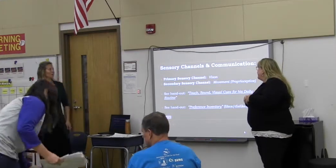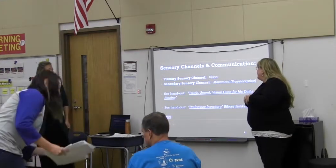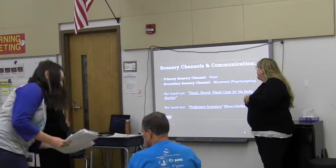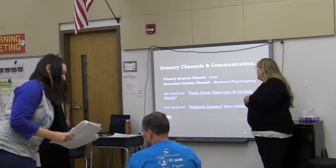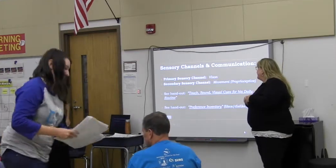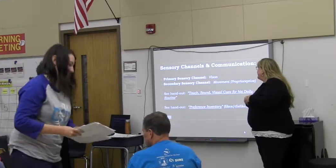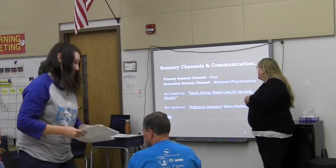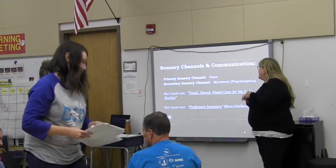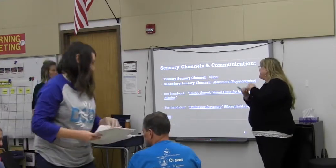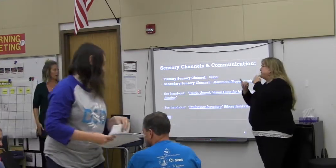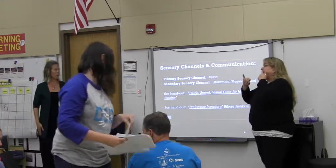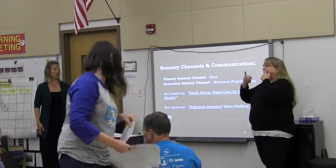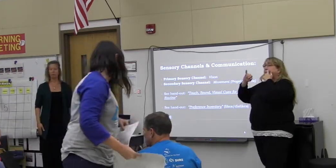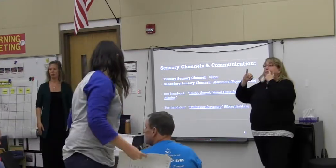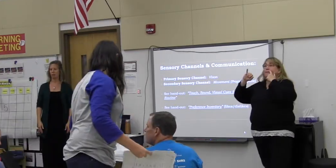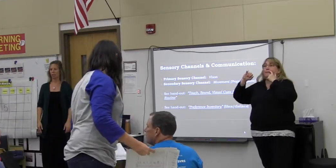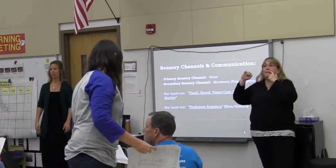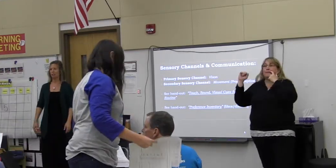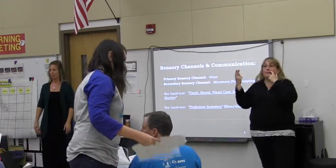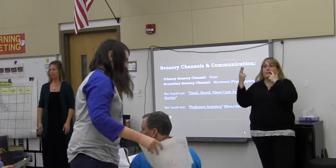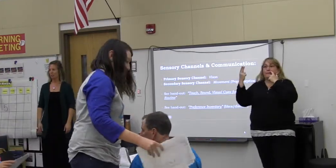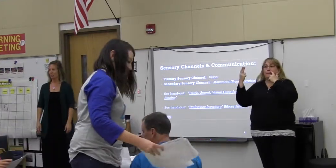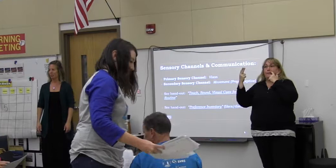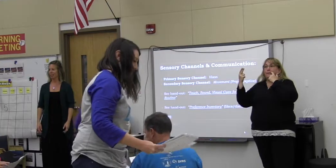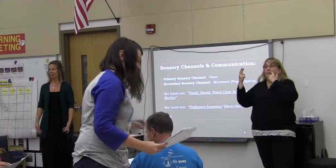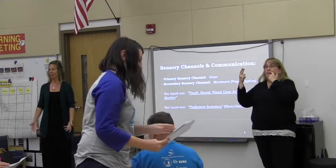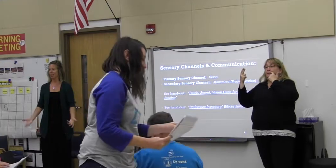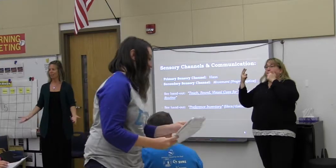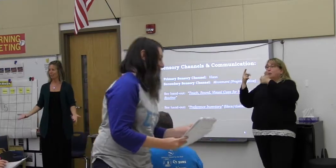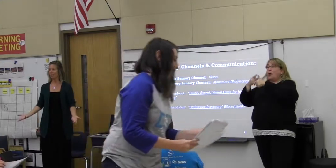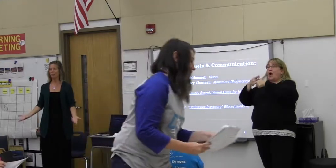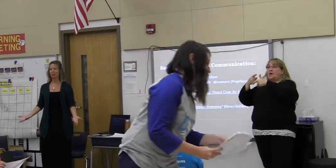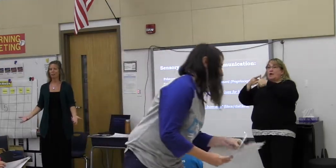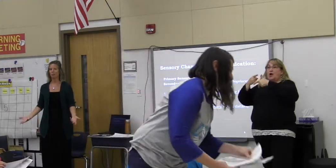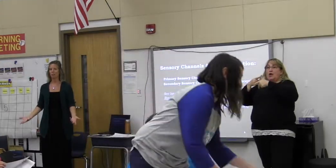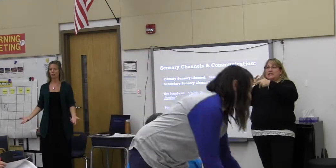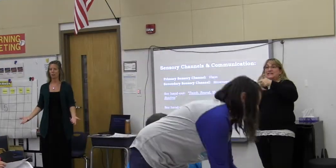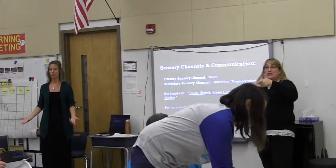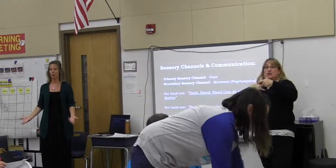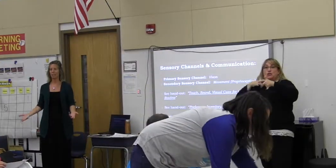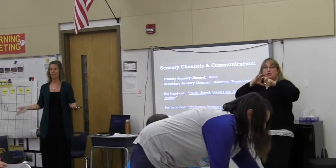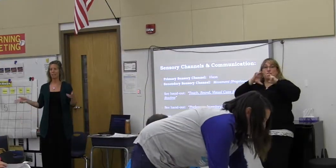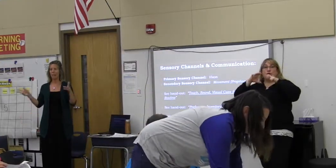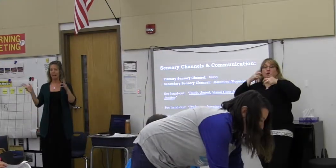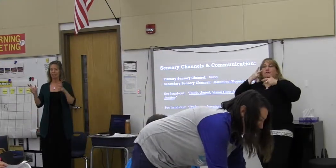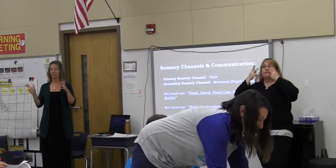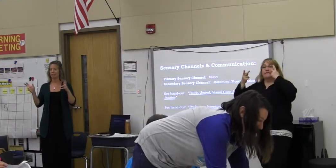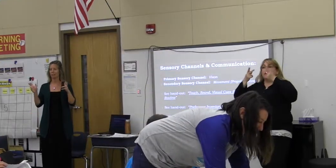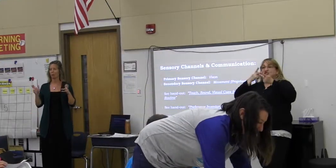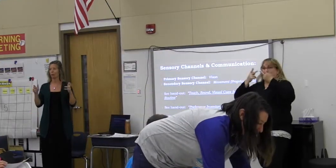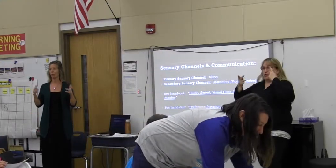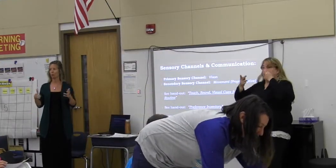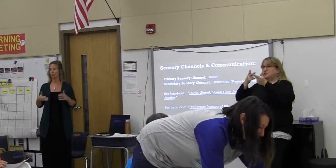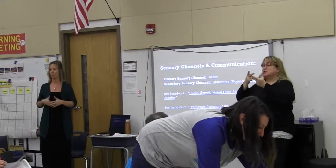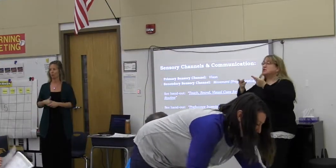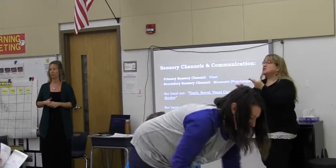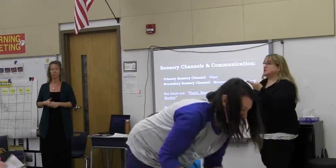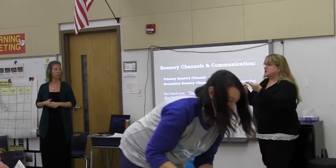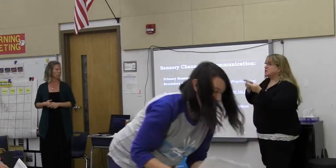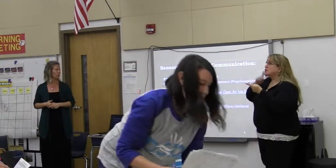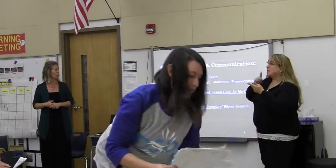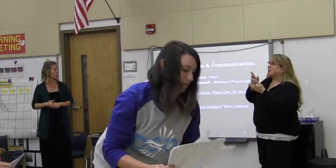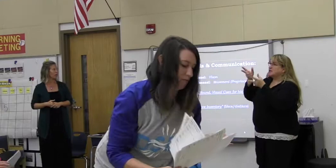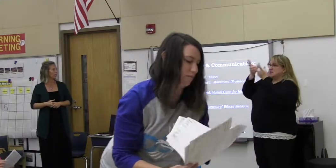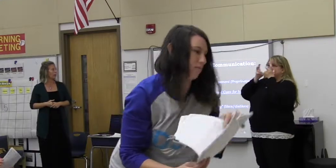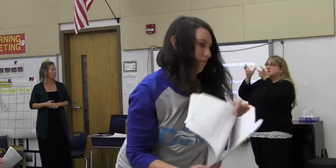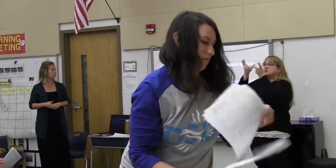With Johann, his primary sensory channel is his vision. Like I said, it looks like they use their vision very well, and he accesses his world really through his